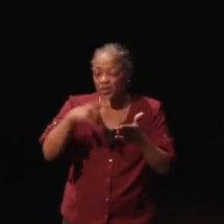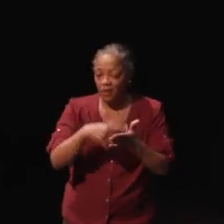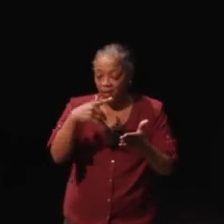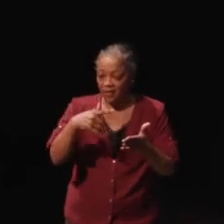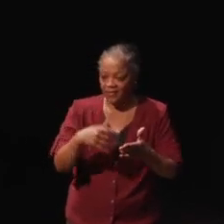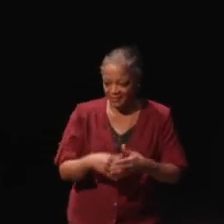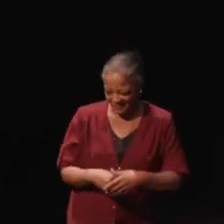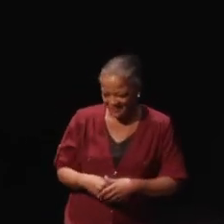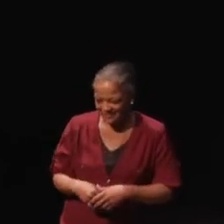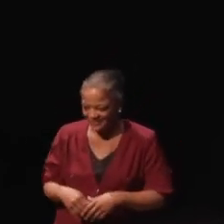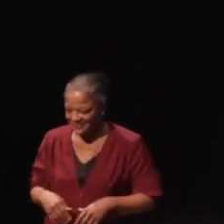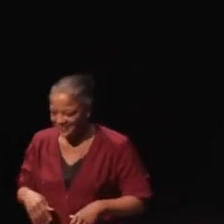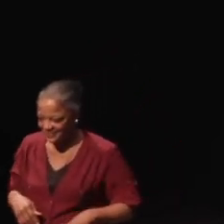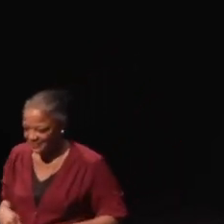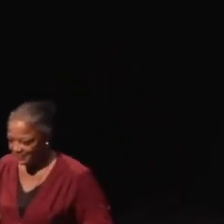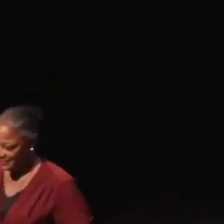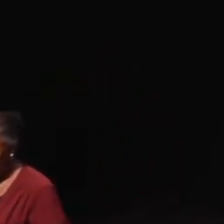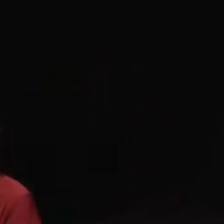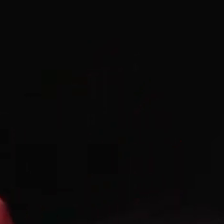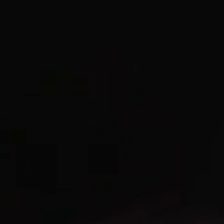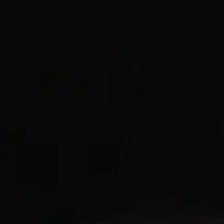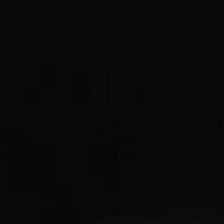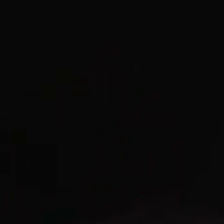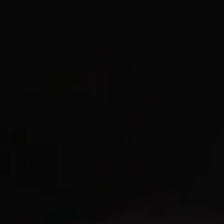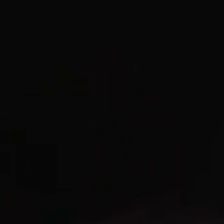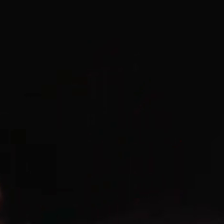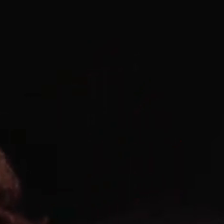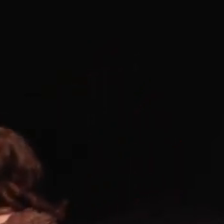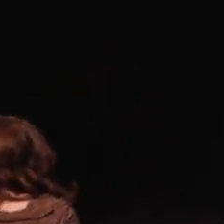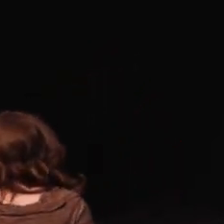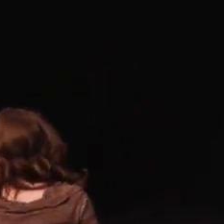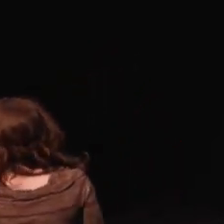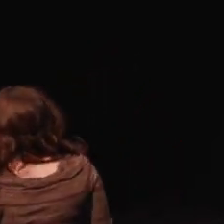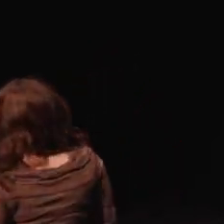while. Number 4, just 2 more to go.